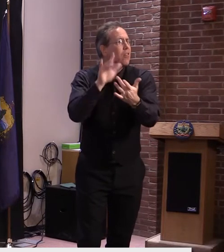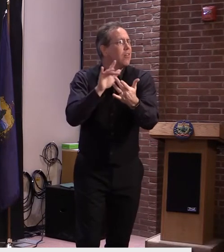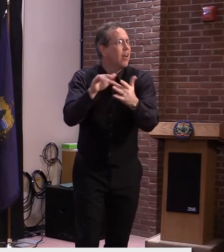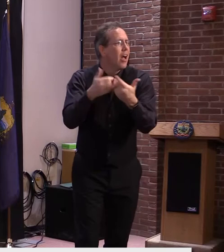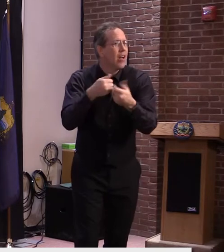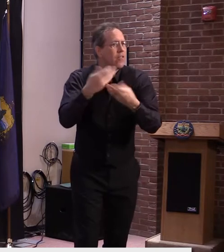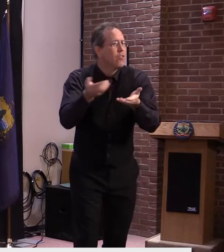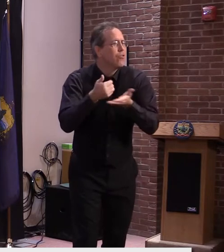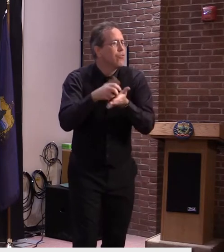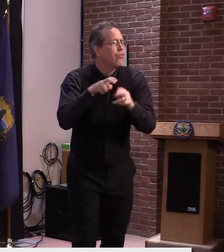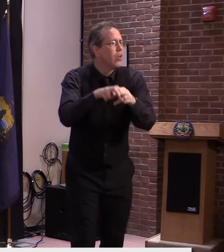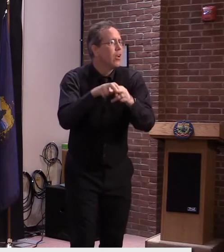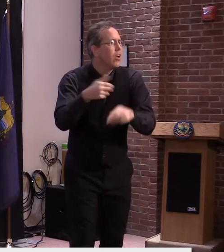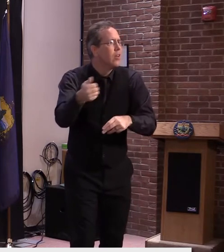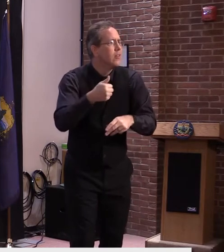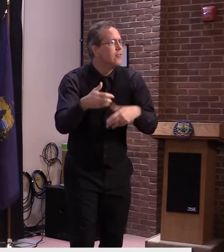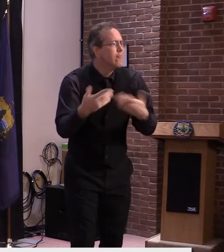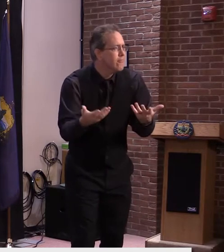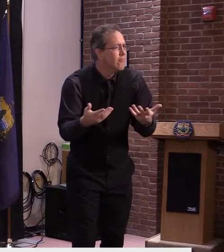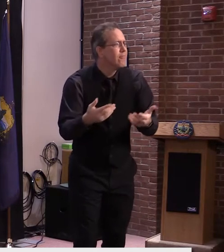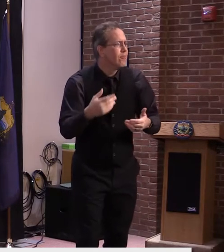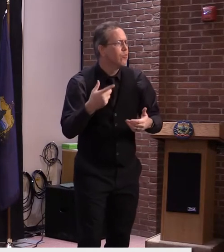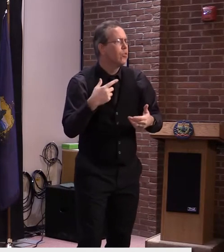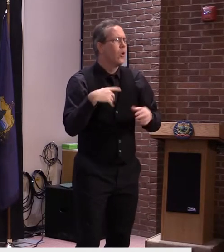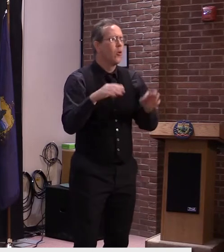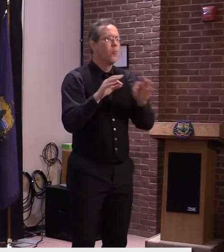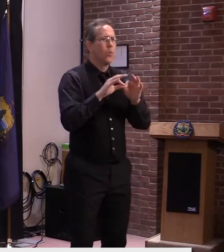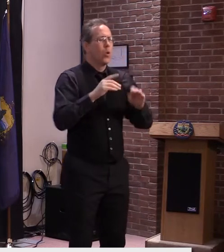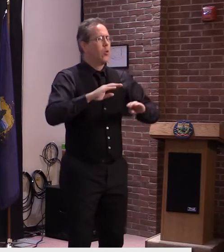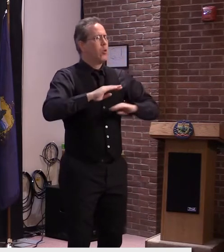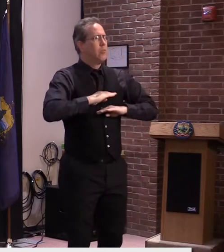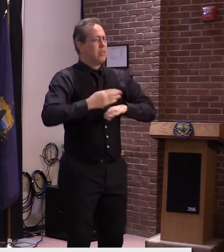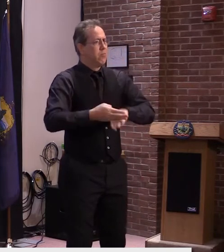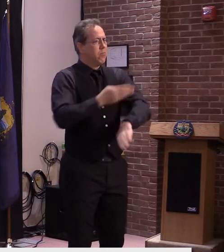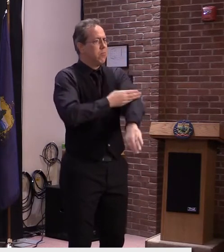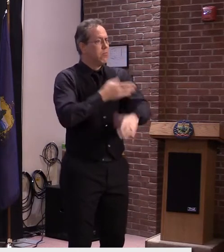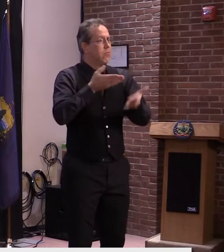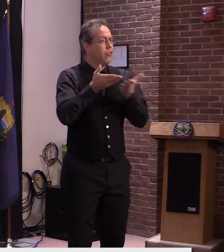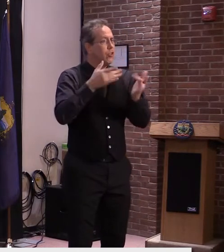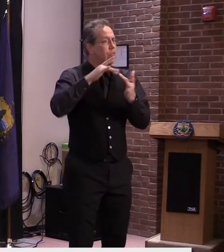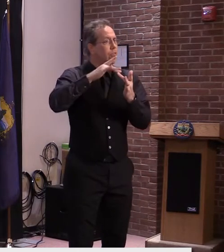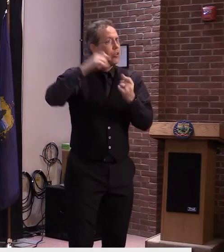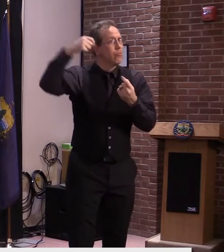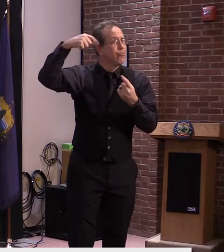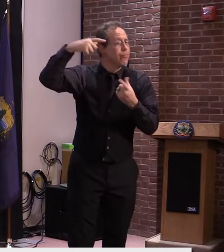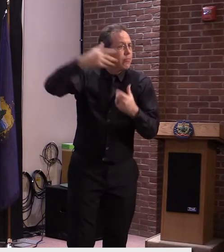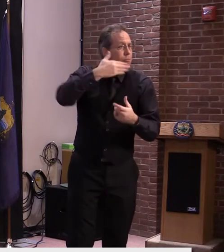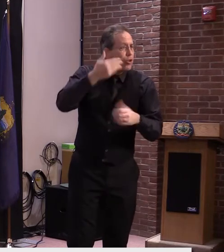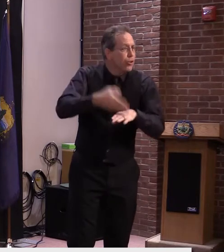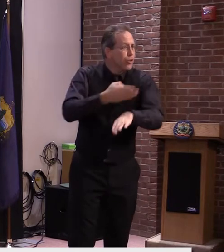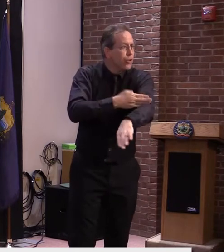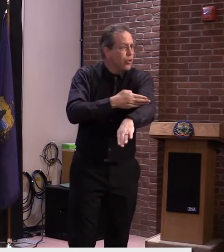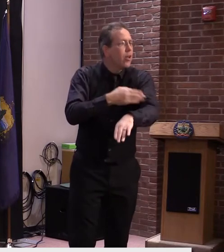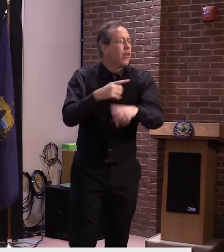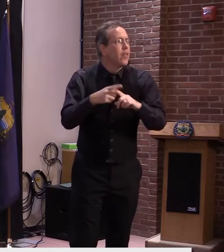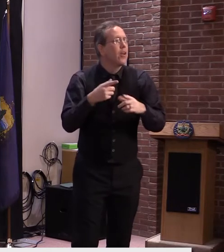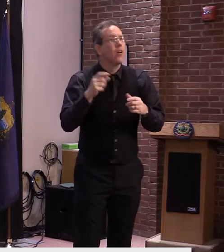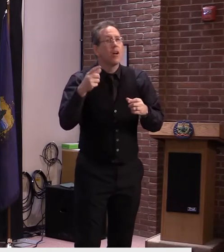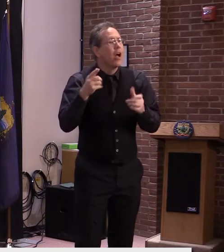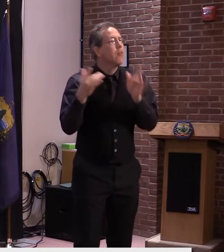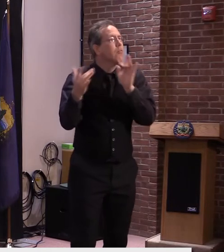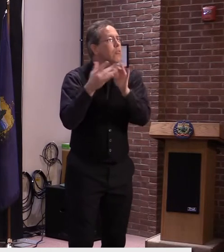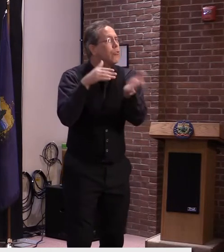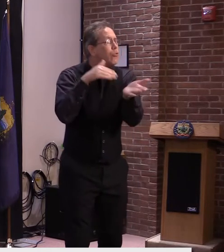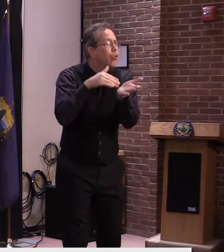Adequate wireless and cellular service means more Vermonters can connect with healthcare providers without leaving their home,